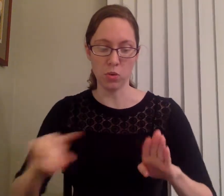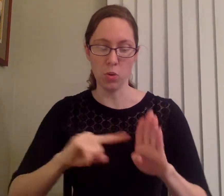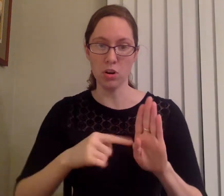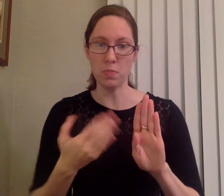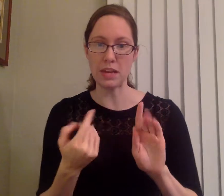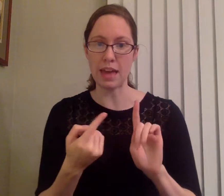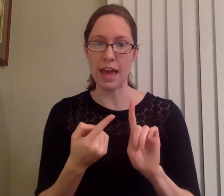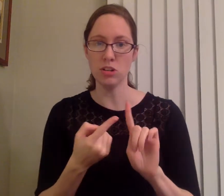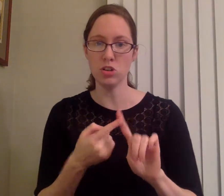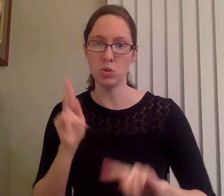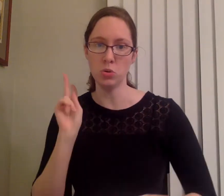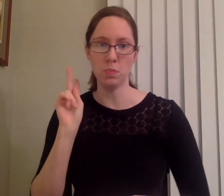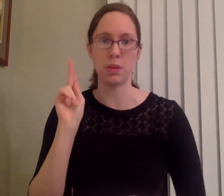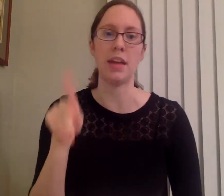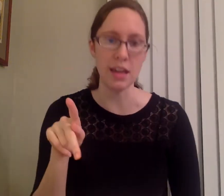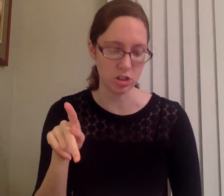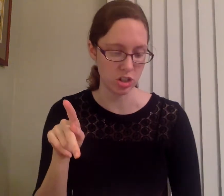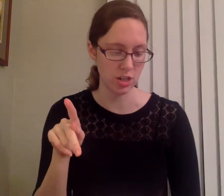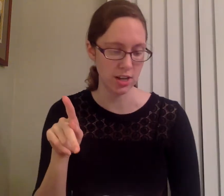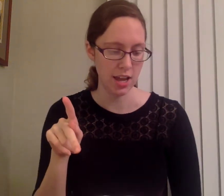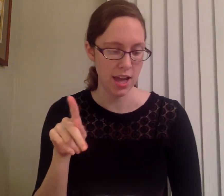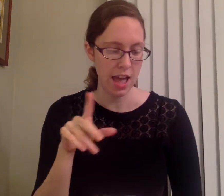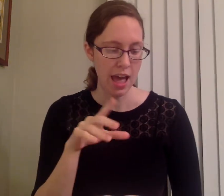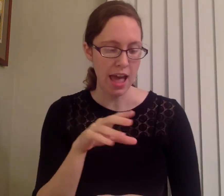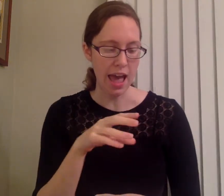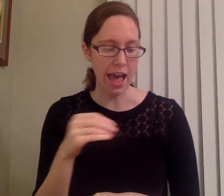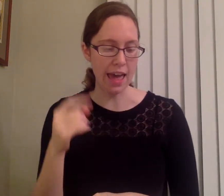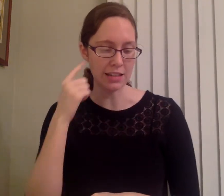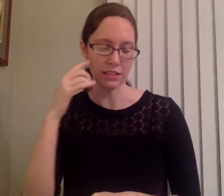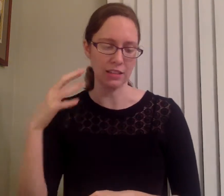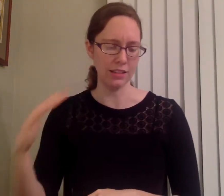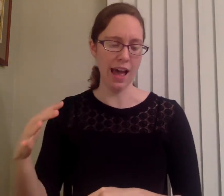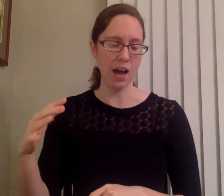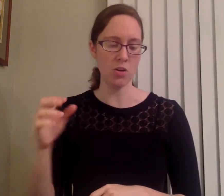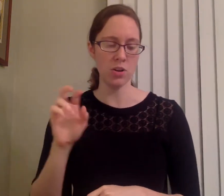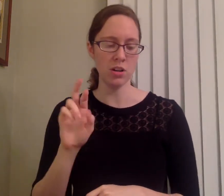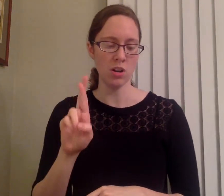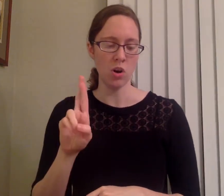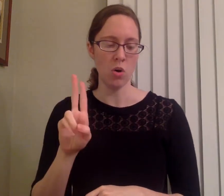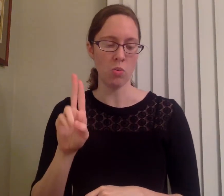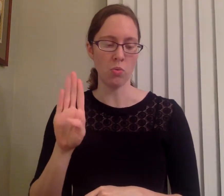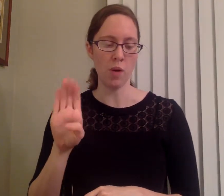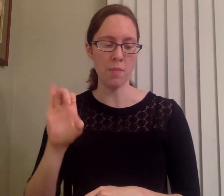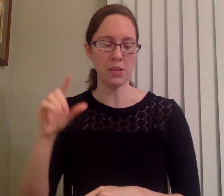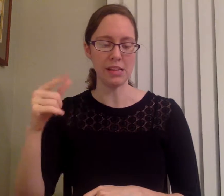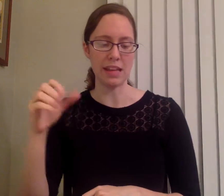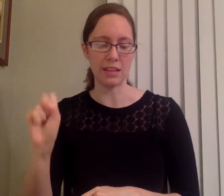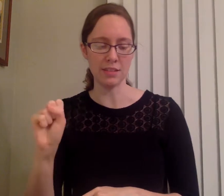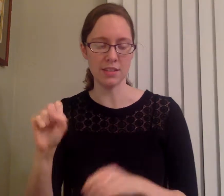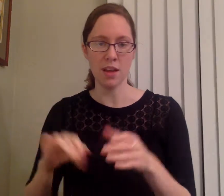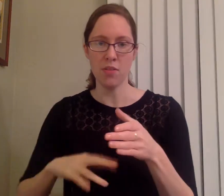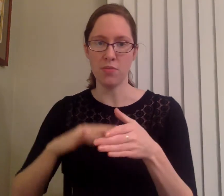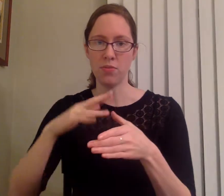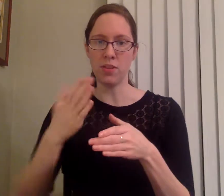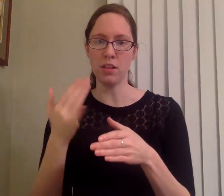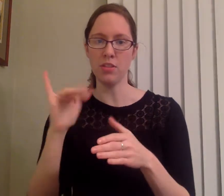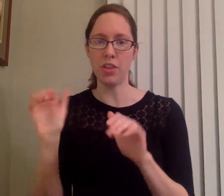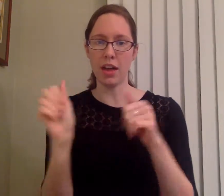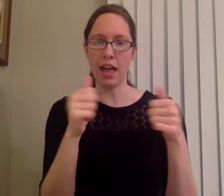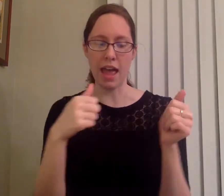floor began to pitch, and loud rumblings filled the